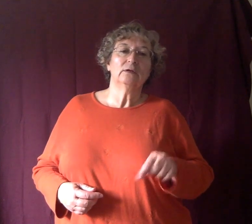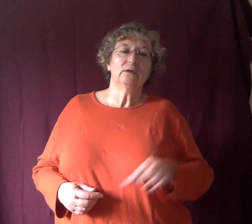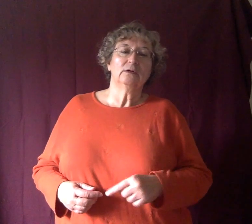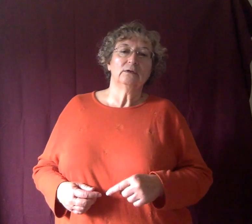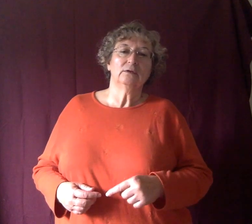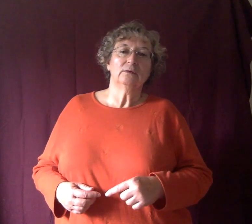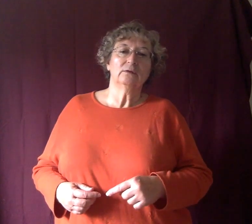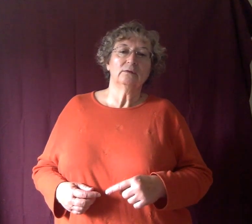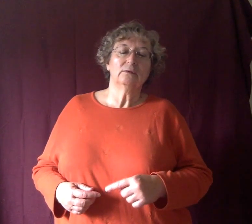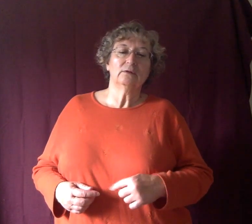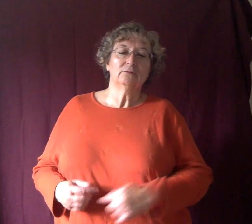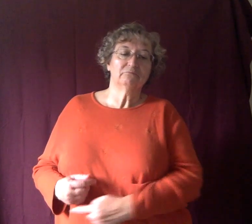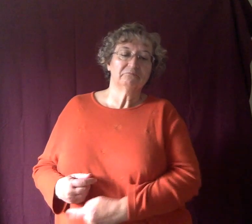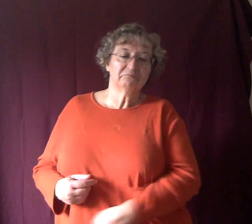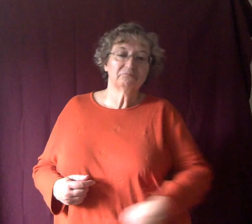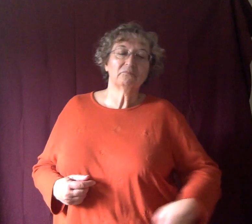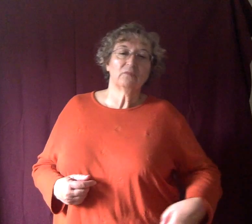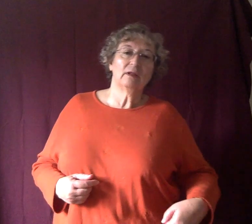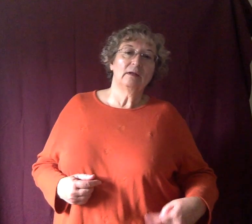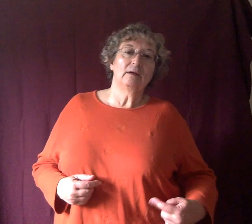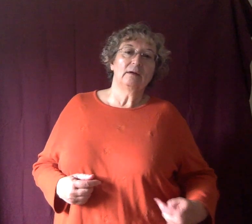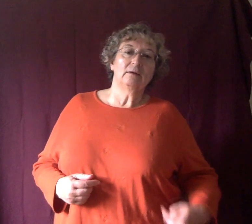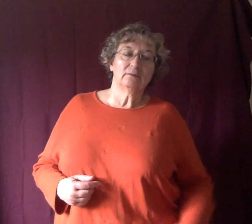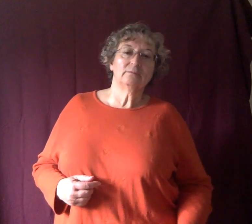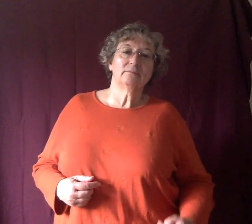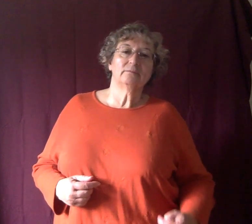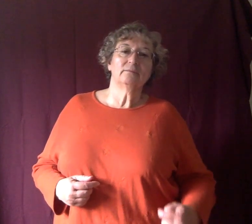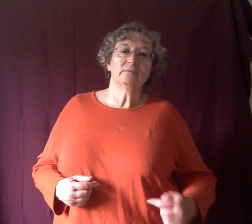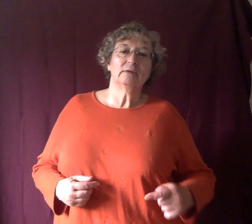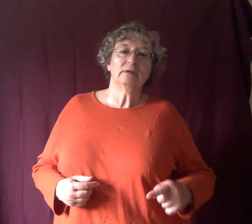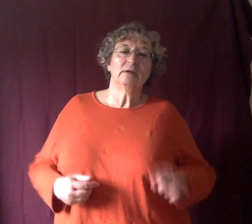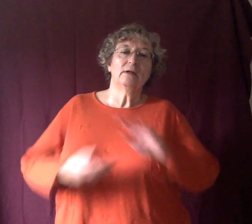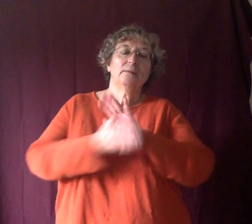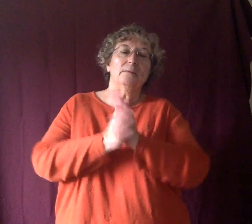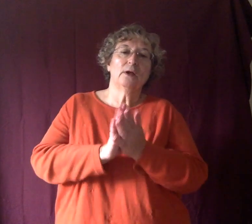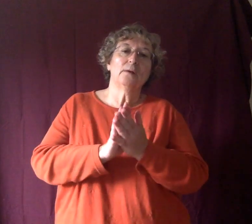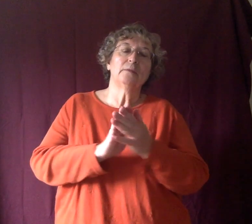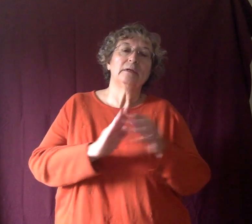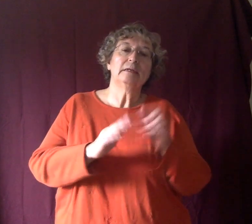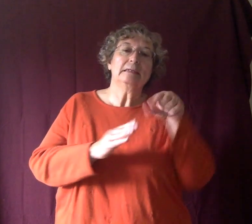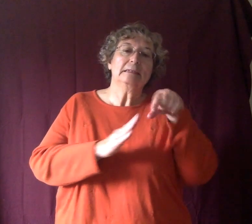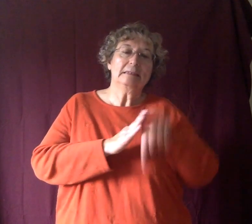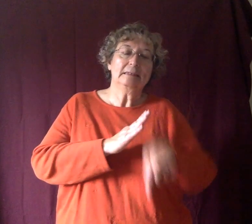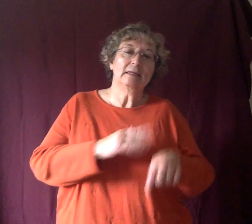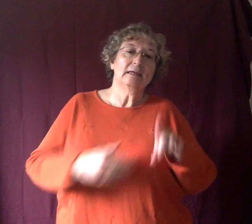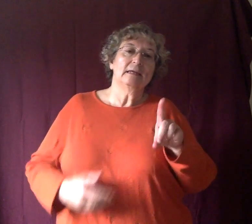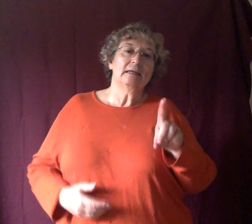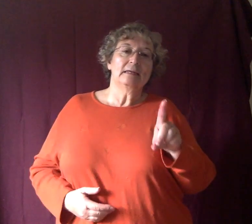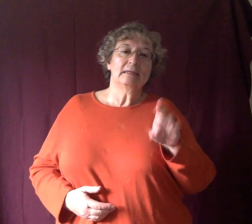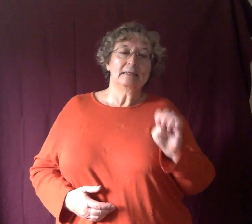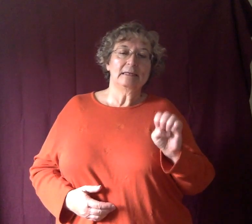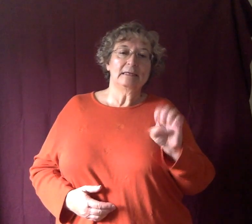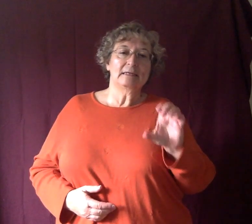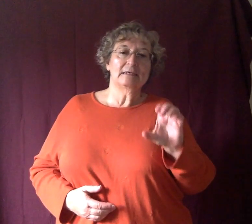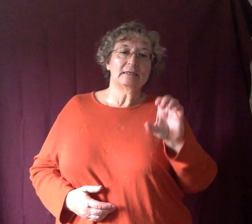across your body, and then turn down on the left side to become the descending colon. As soon as the descending colon travels down